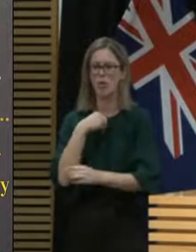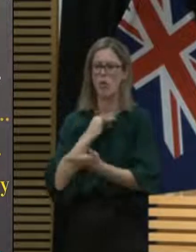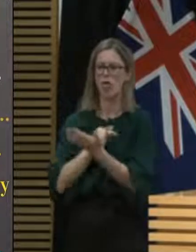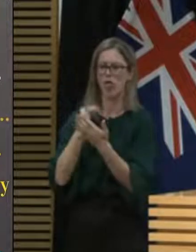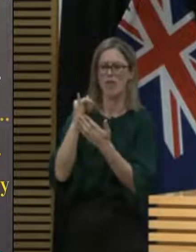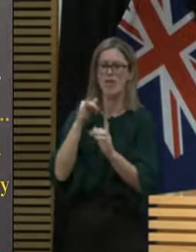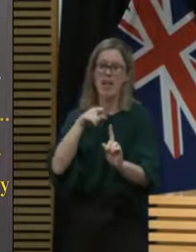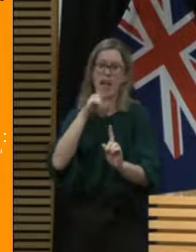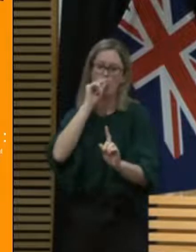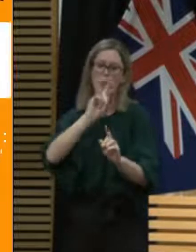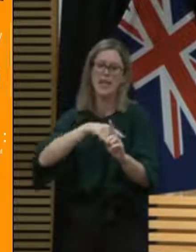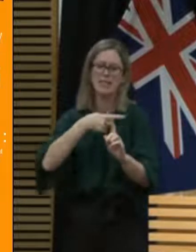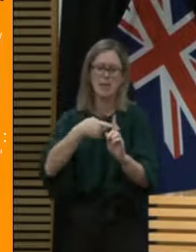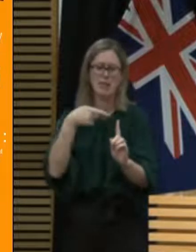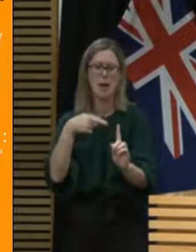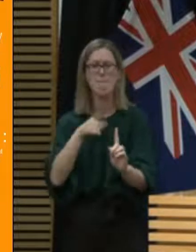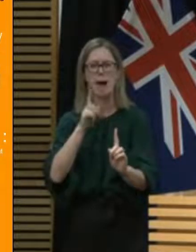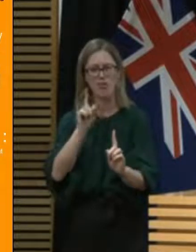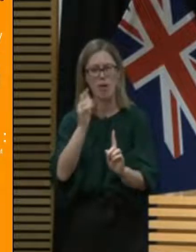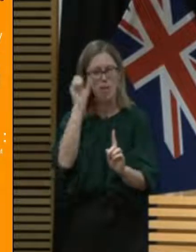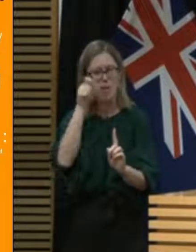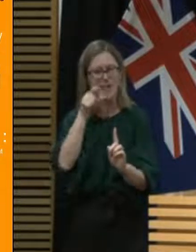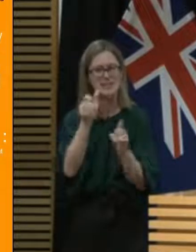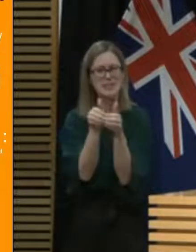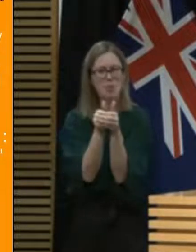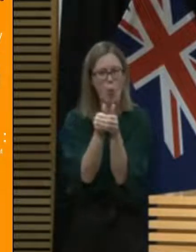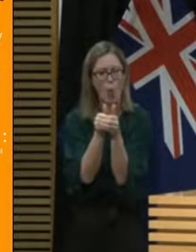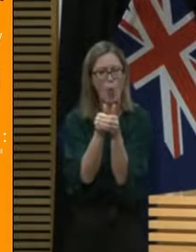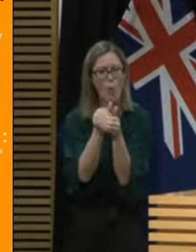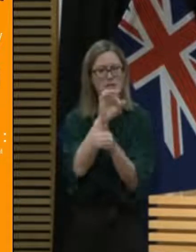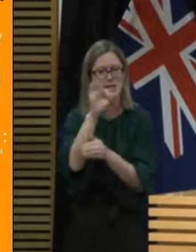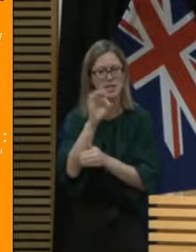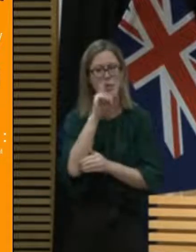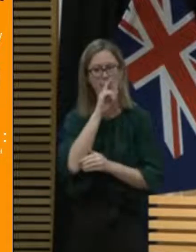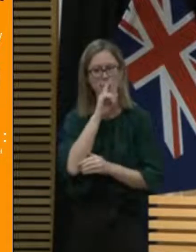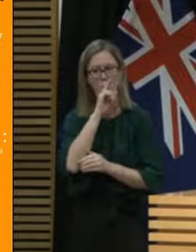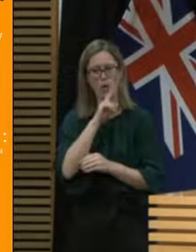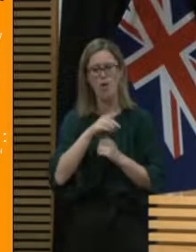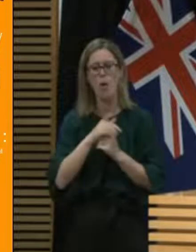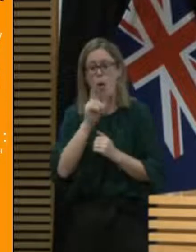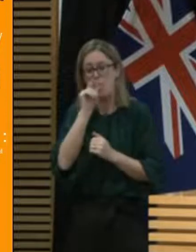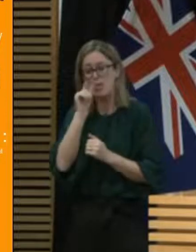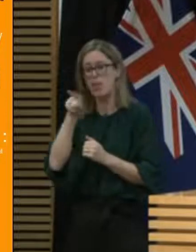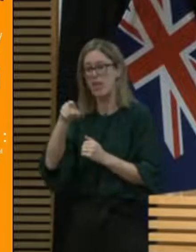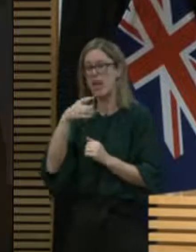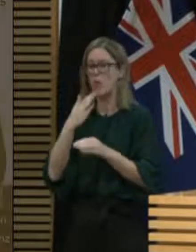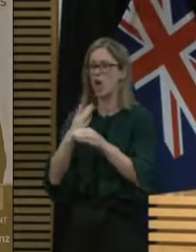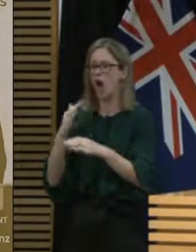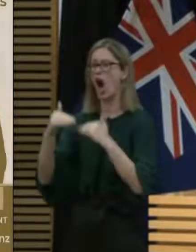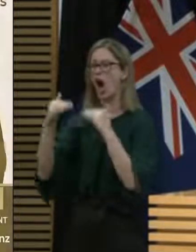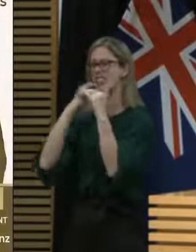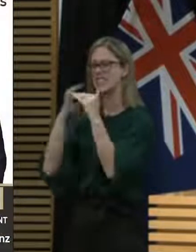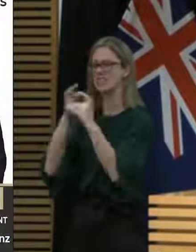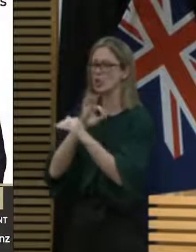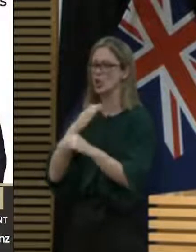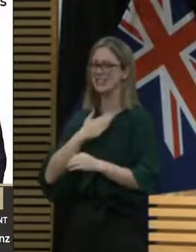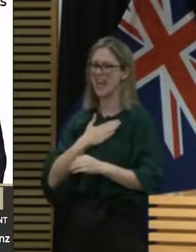be exempt, noting that that is a very small number of New Zealanders, unless their work is so high risk that this is not